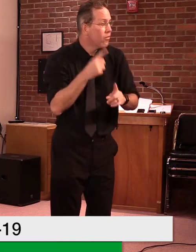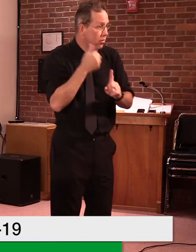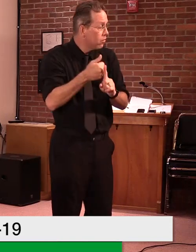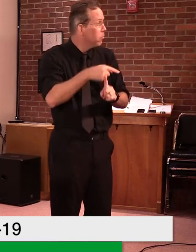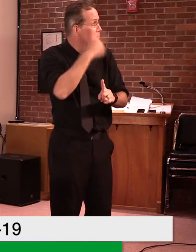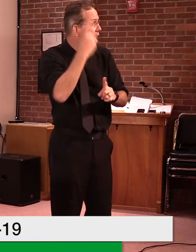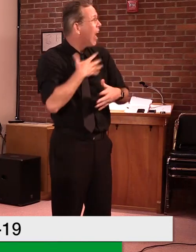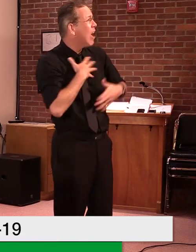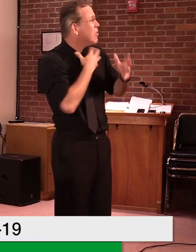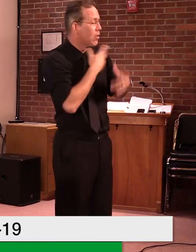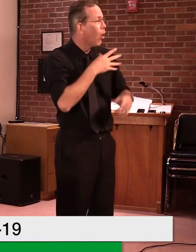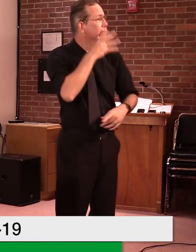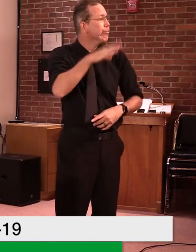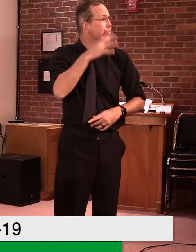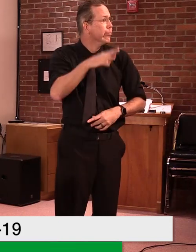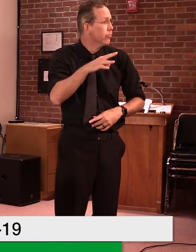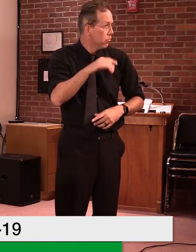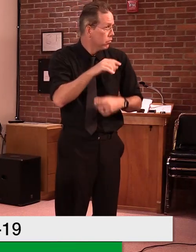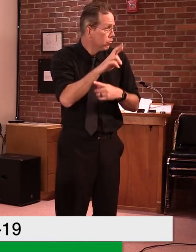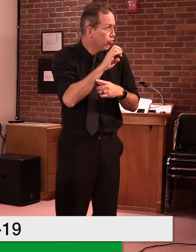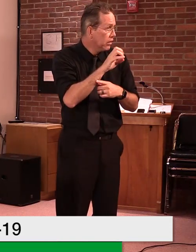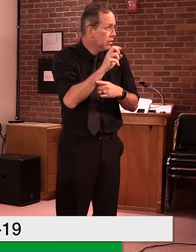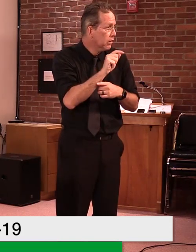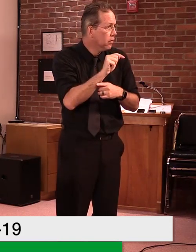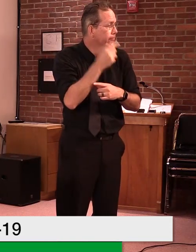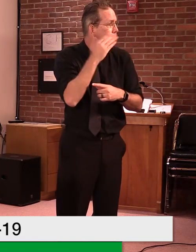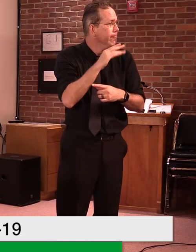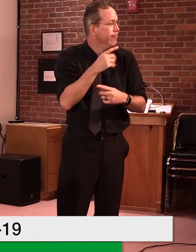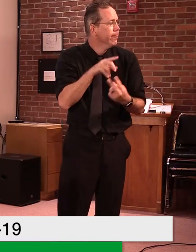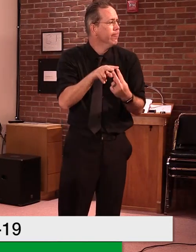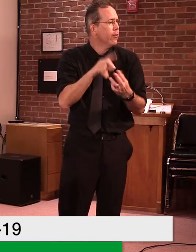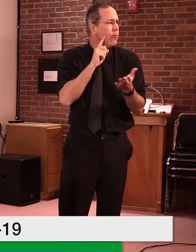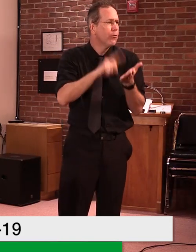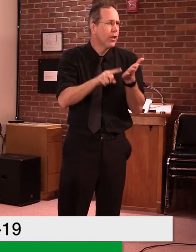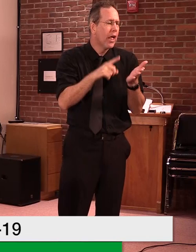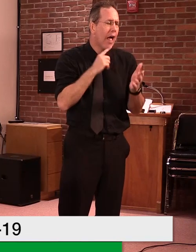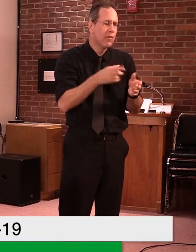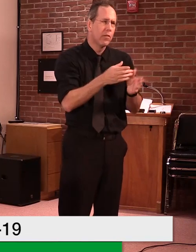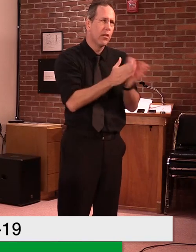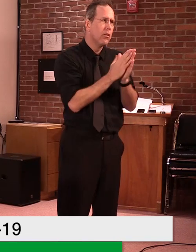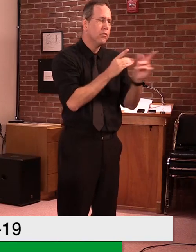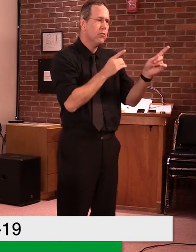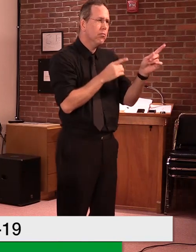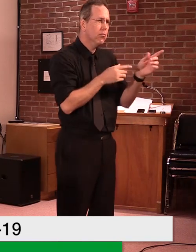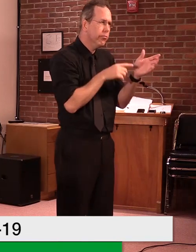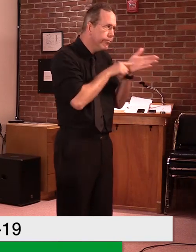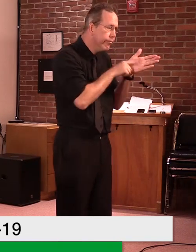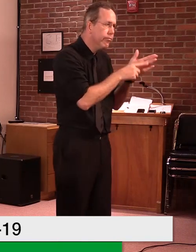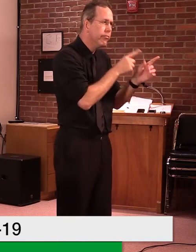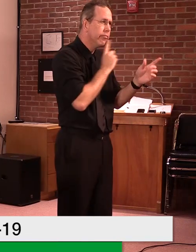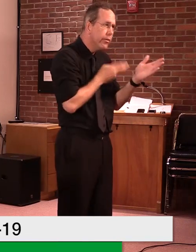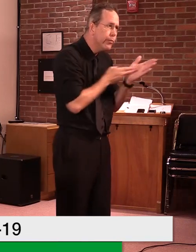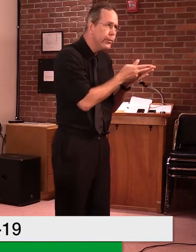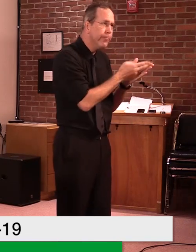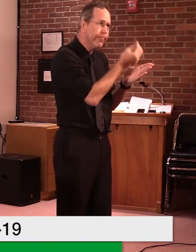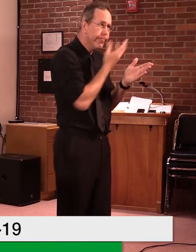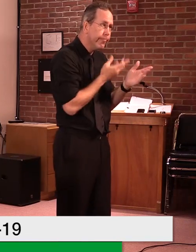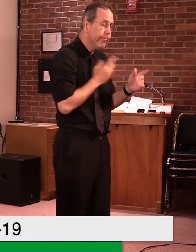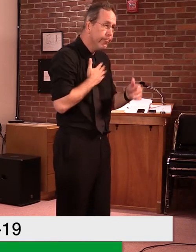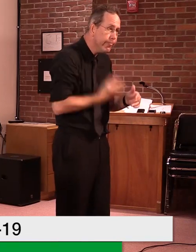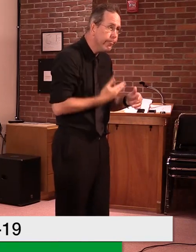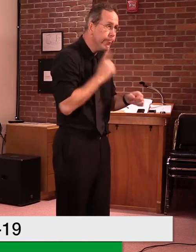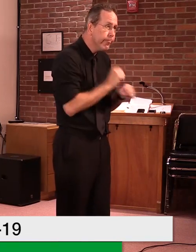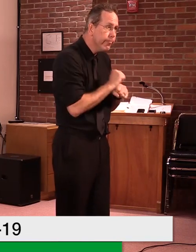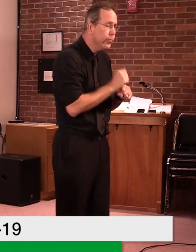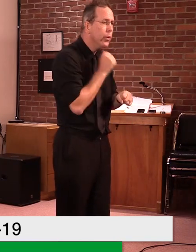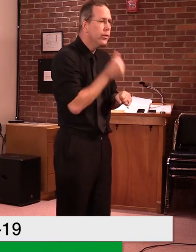for this, and we should take responsibility. There is no excuse for this. And the